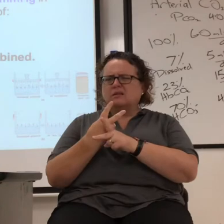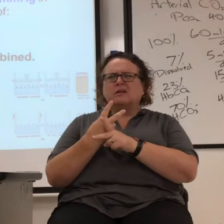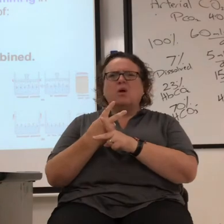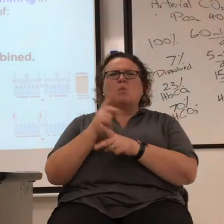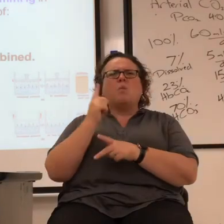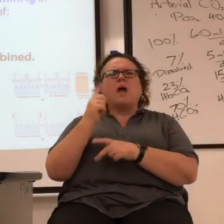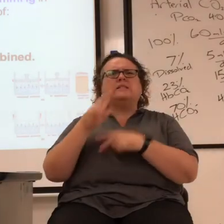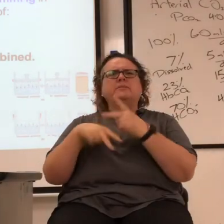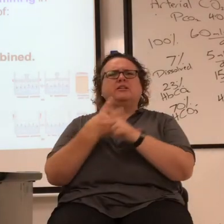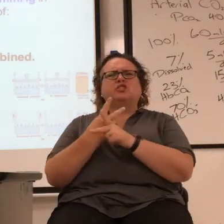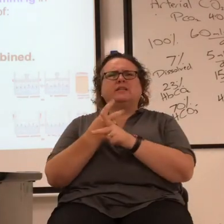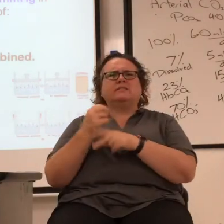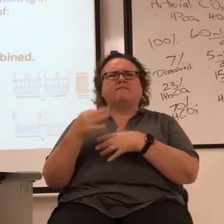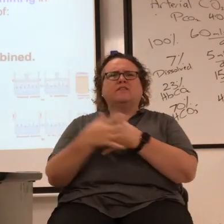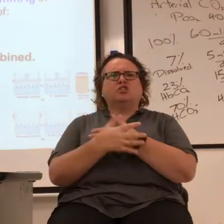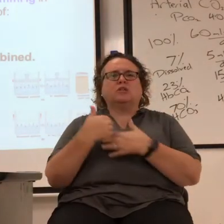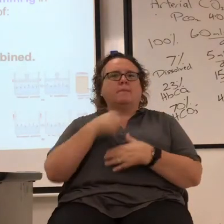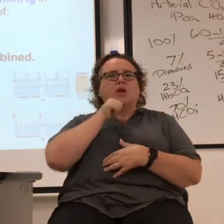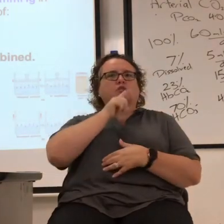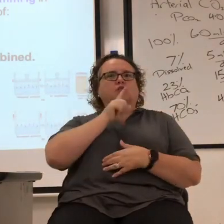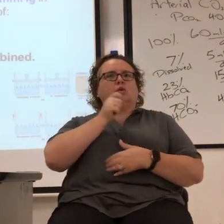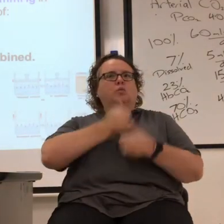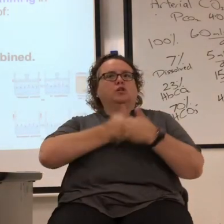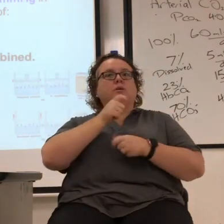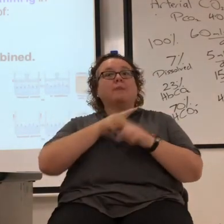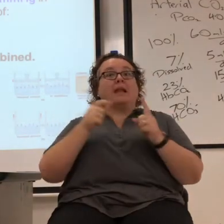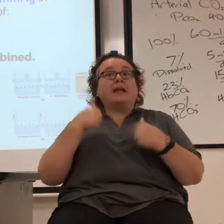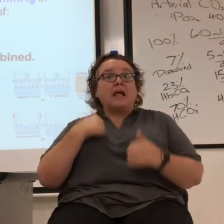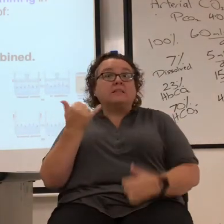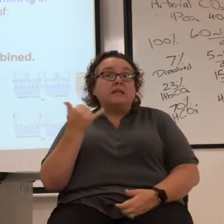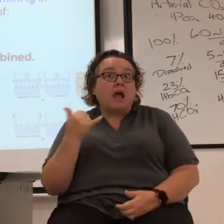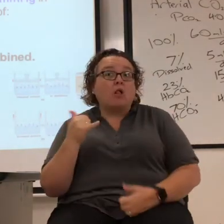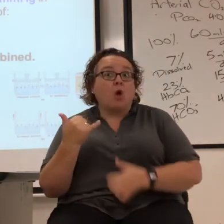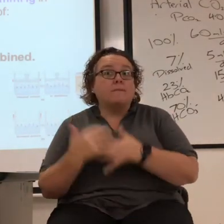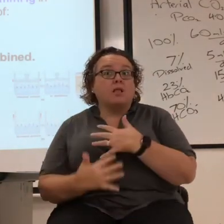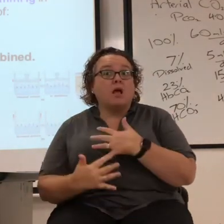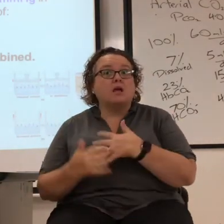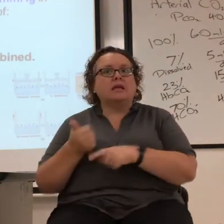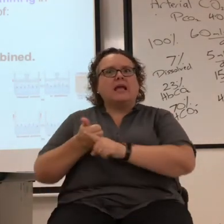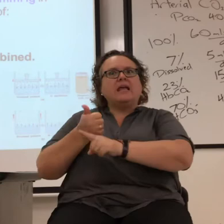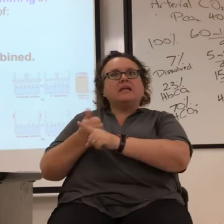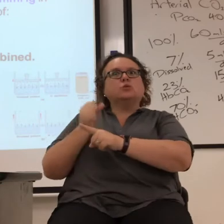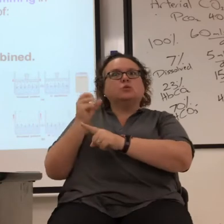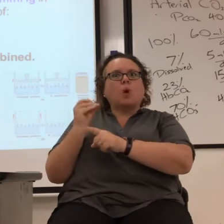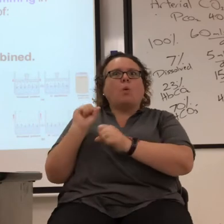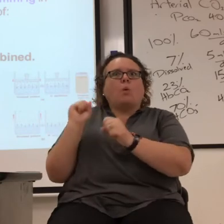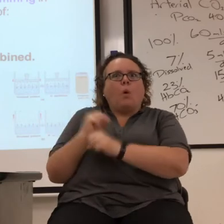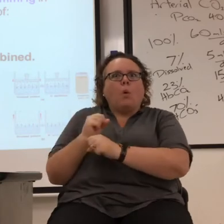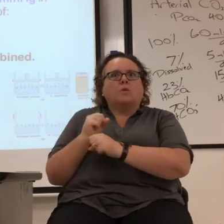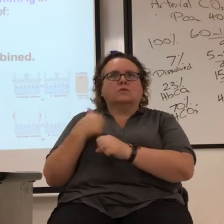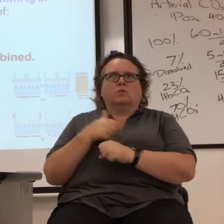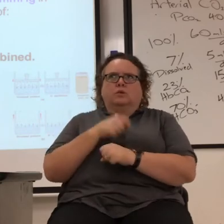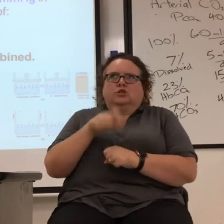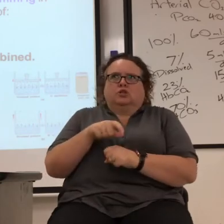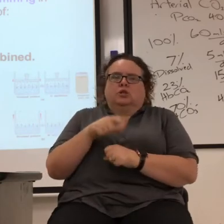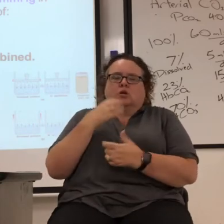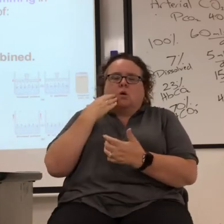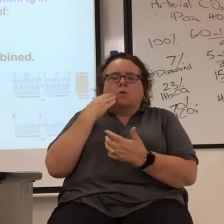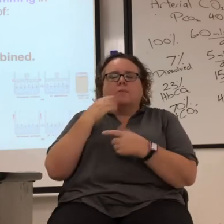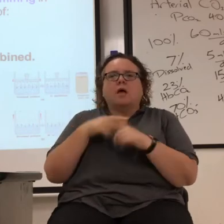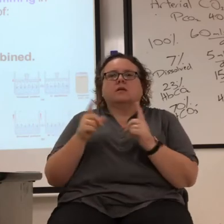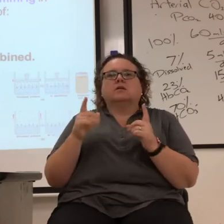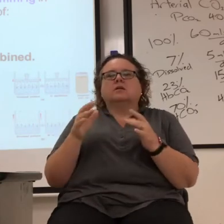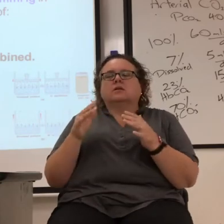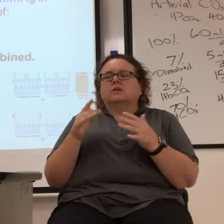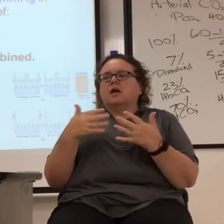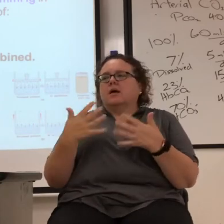know which one, and I'll look it up. It has yellow blood. It's so cold. Well, what you should know is,